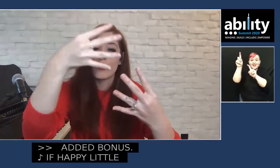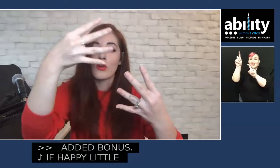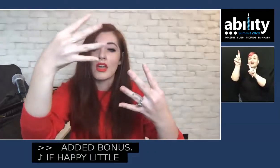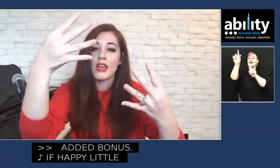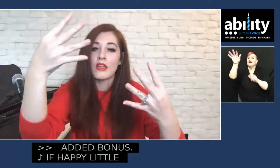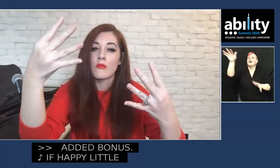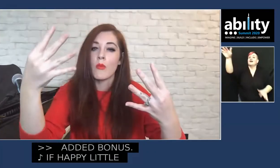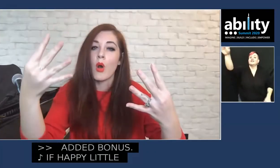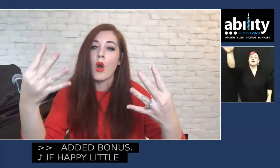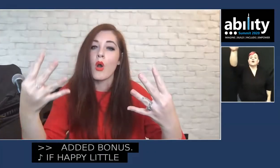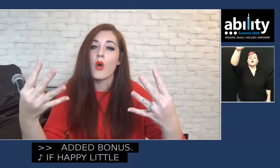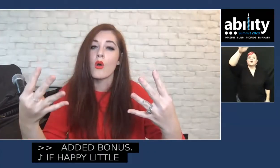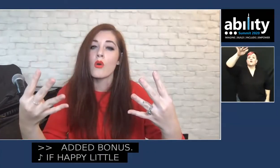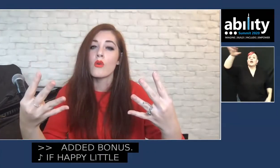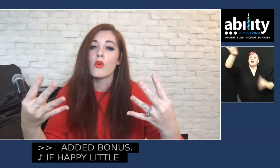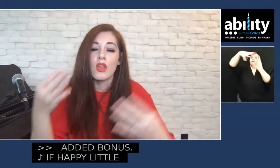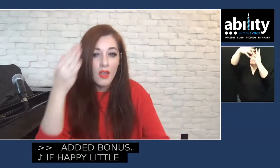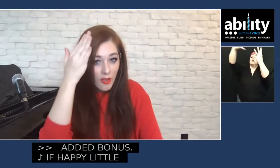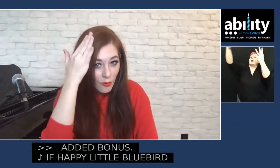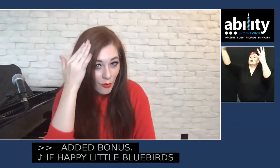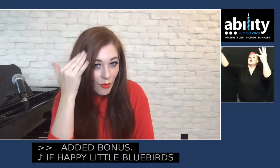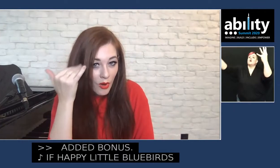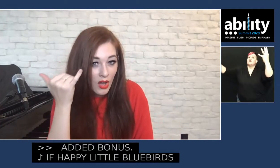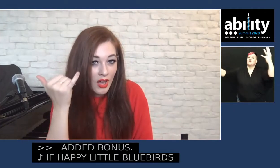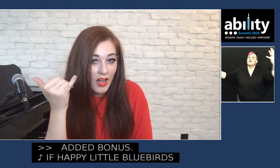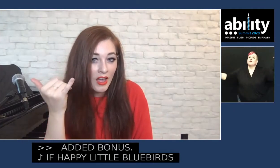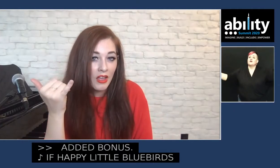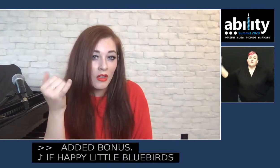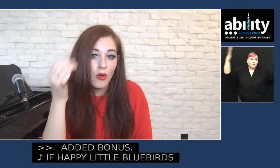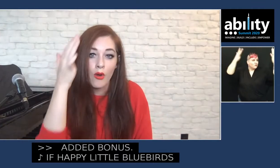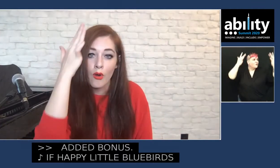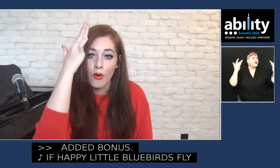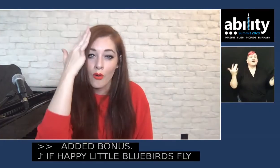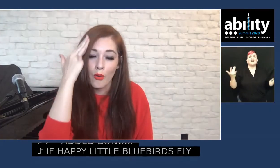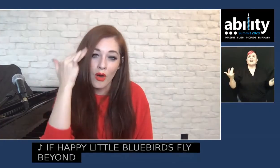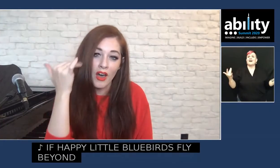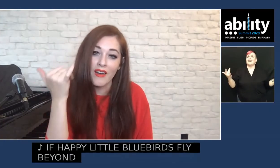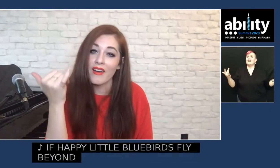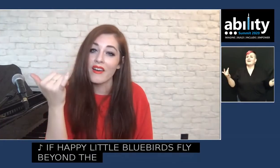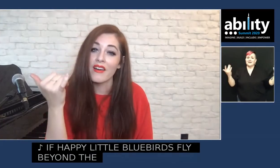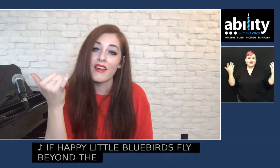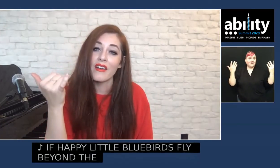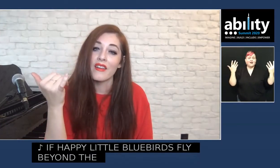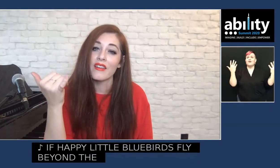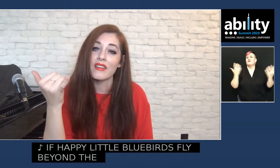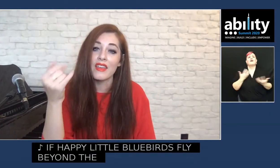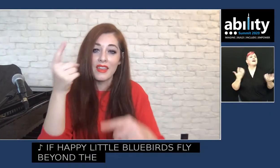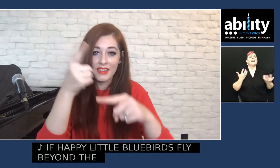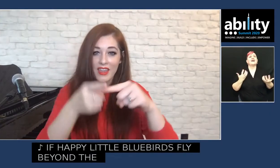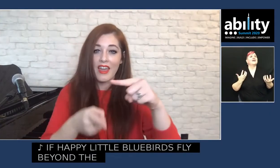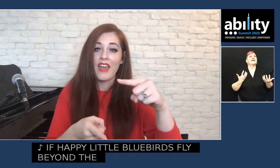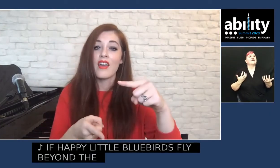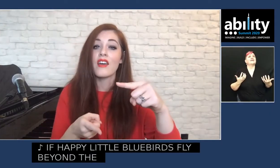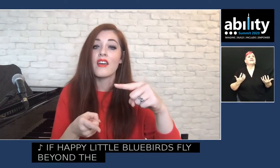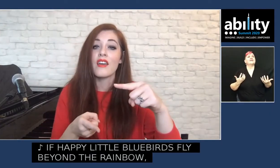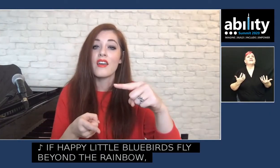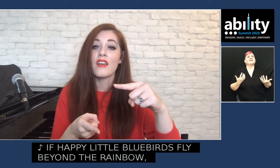beyond the rainbow, why, oh, why